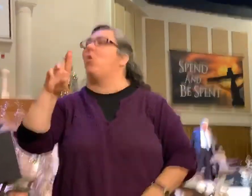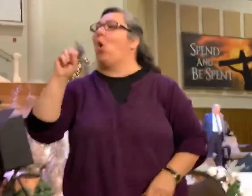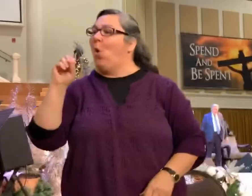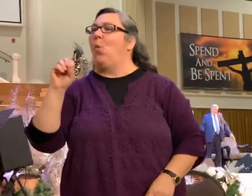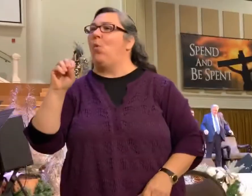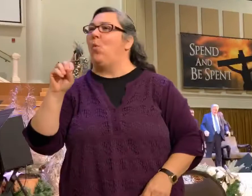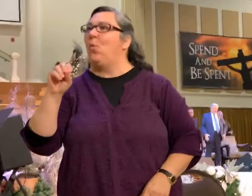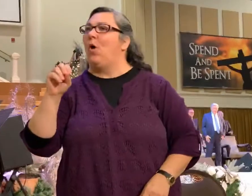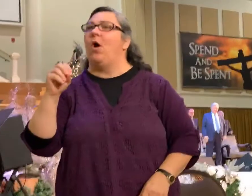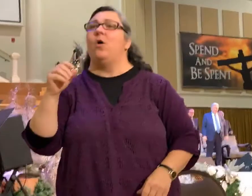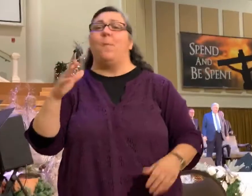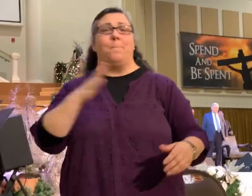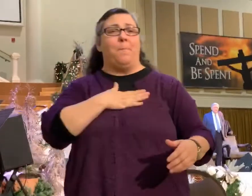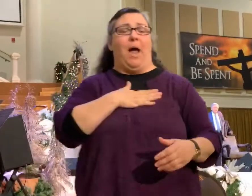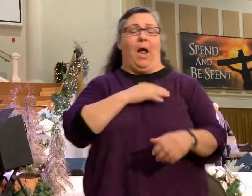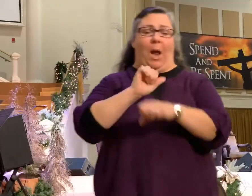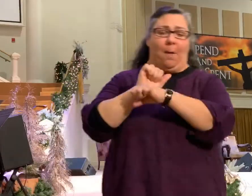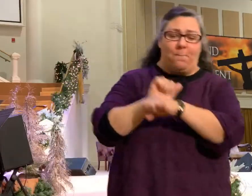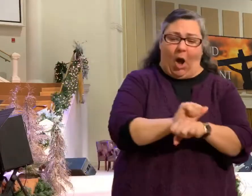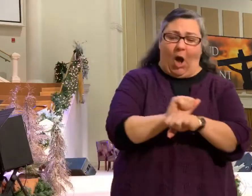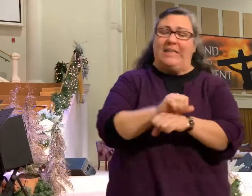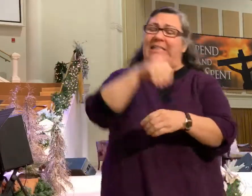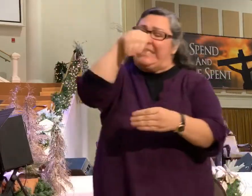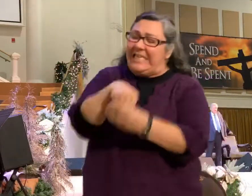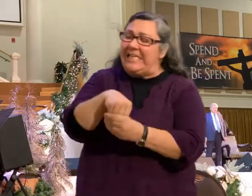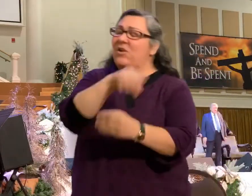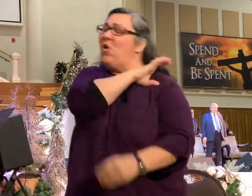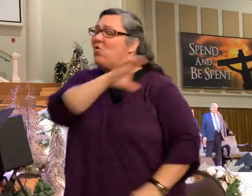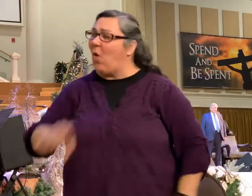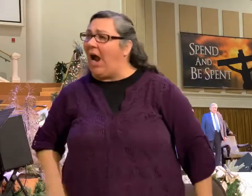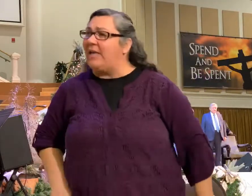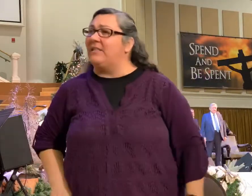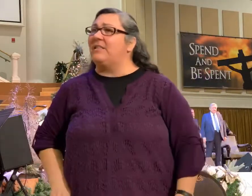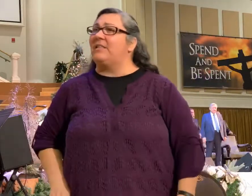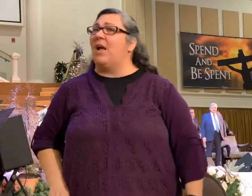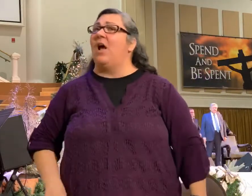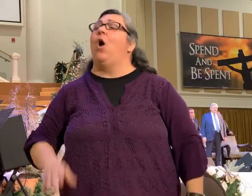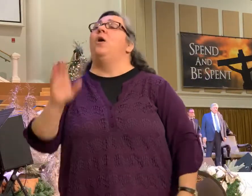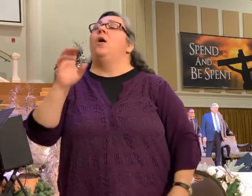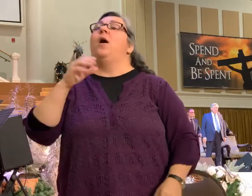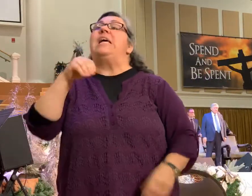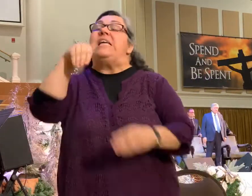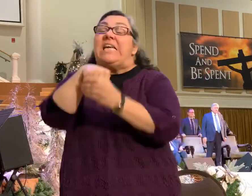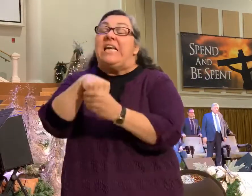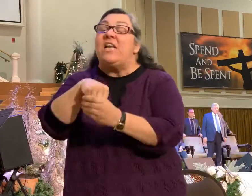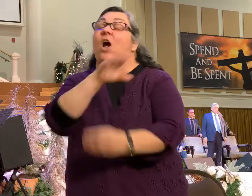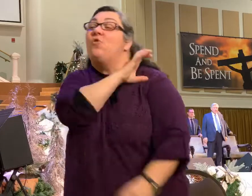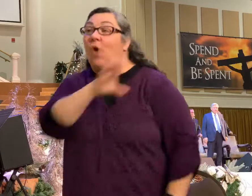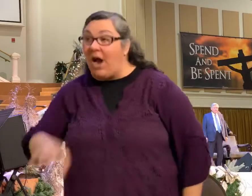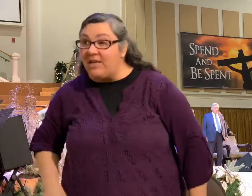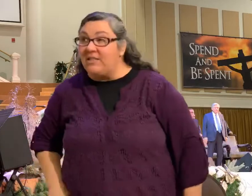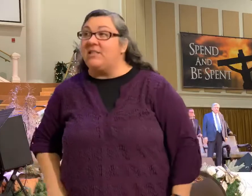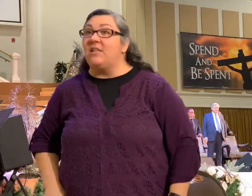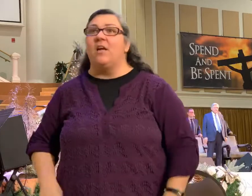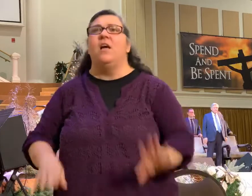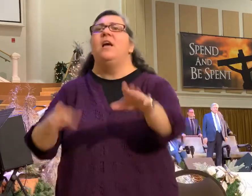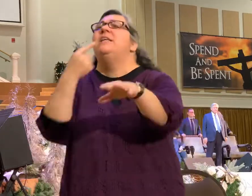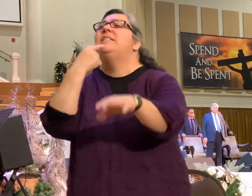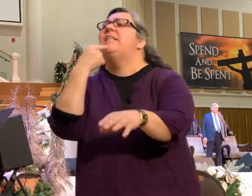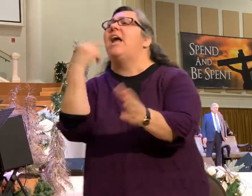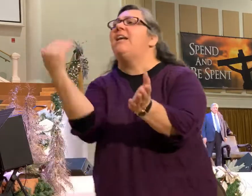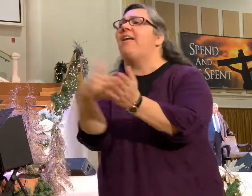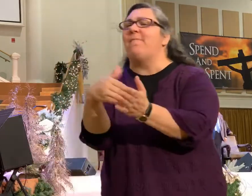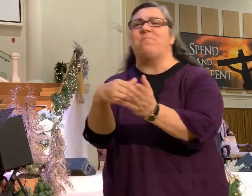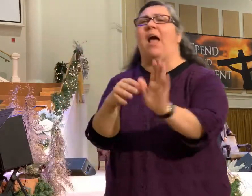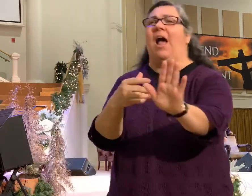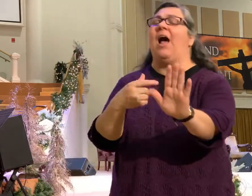So that my bonds in Christ, everybody say in Christ. Shout in Christ. You're not shouting, you're